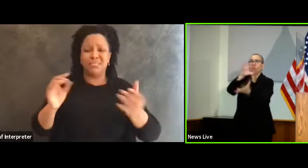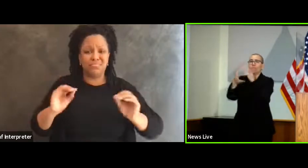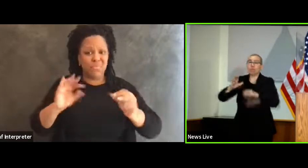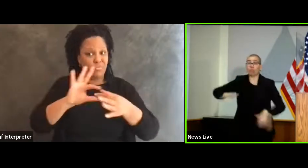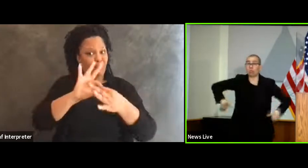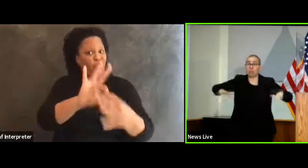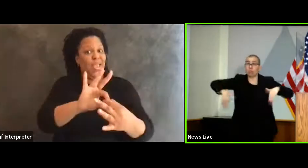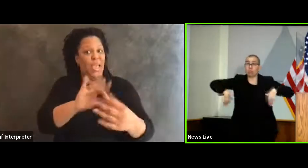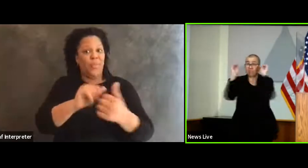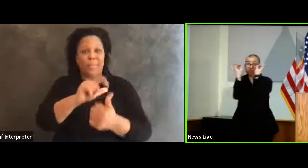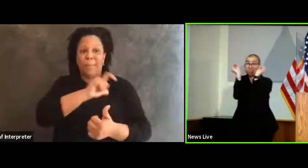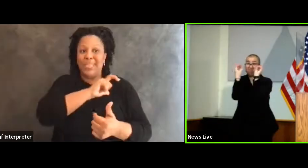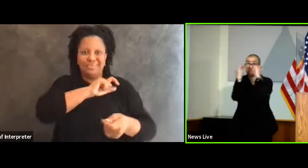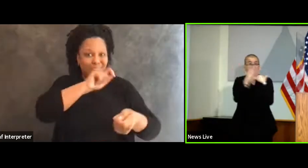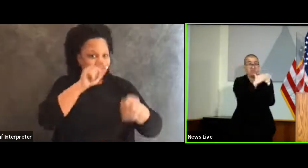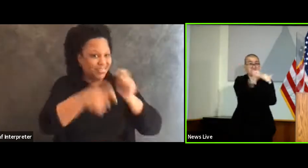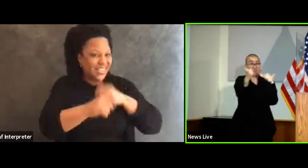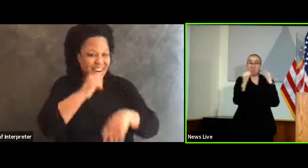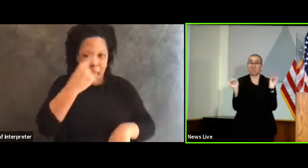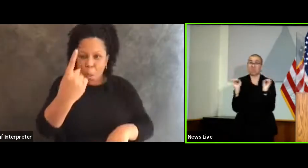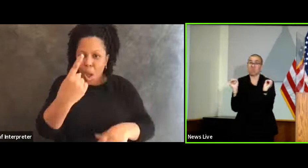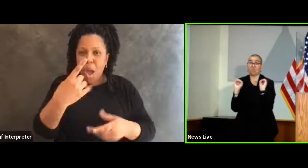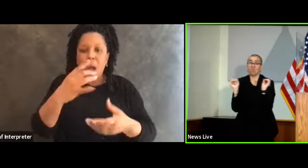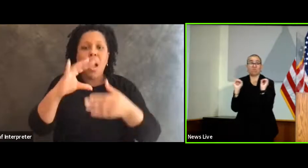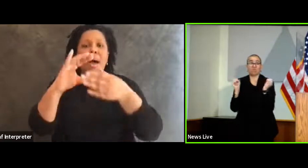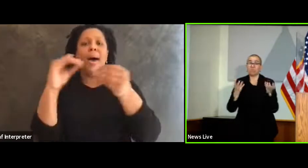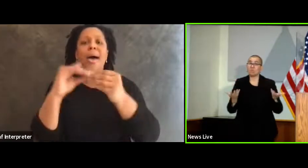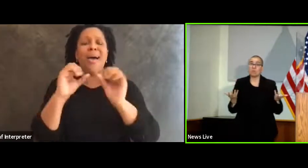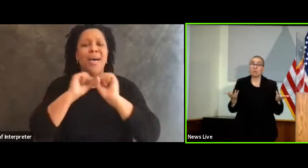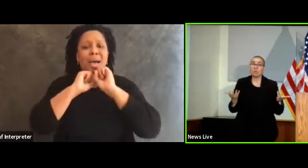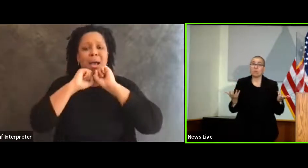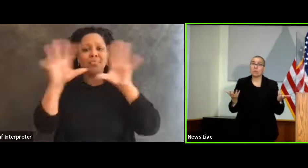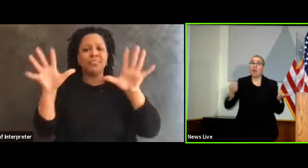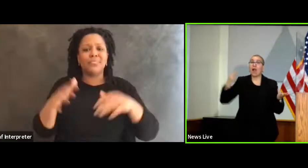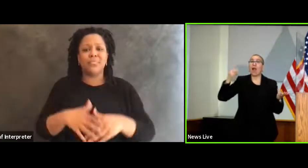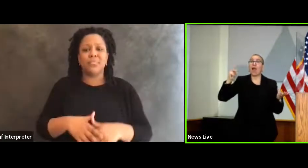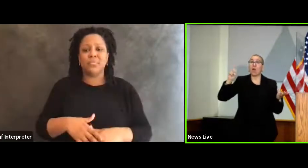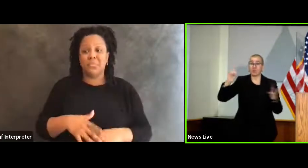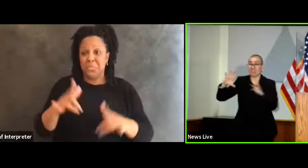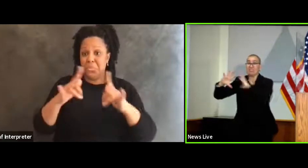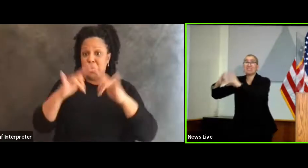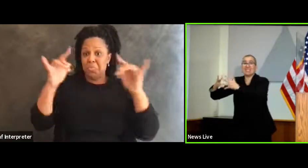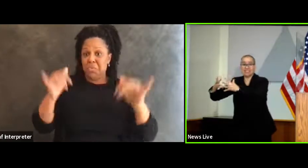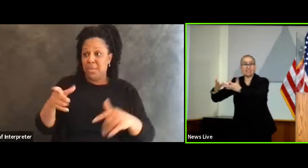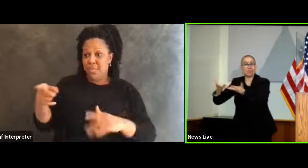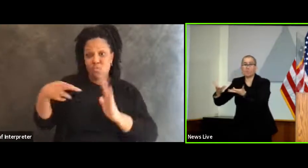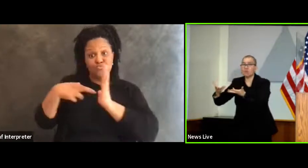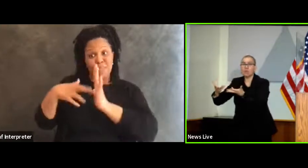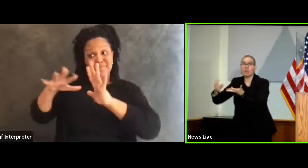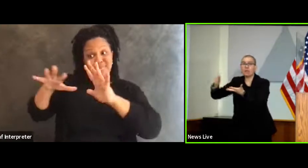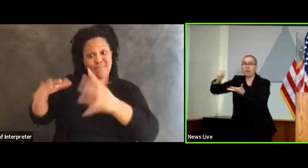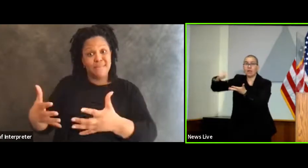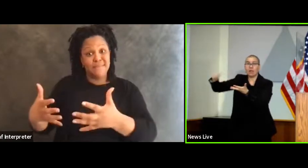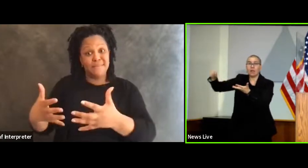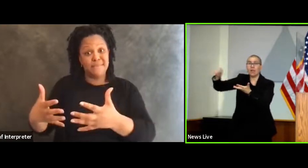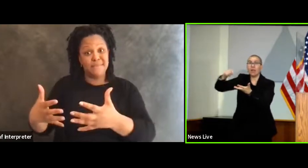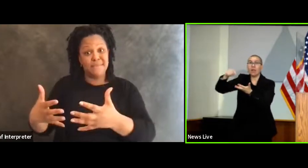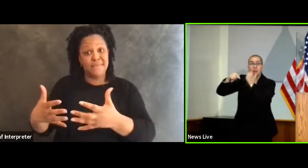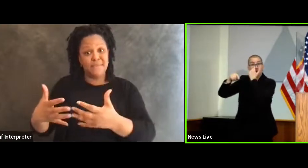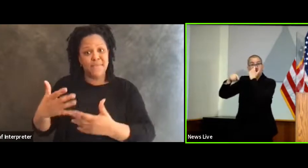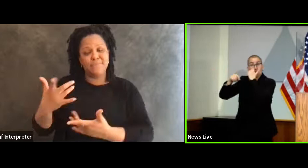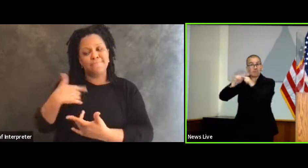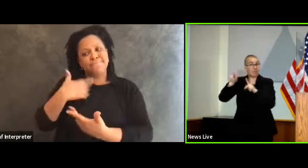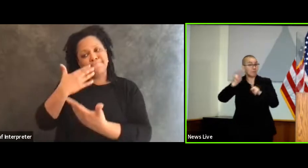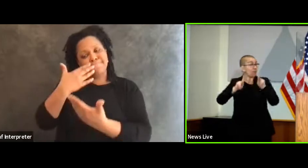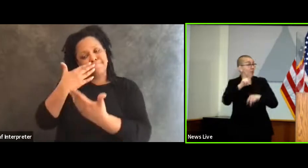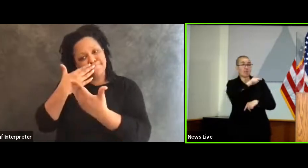Meanwhile, the House, and I give Speaker Portman and Chair Mariani and all the other folks in the House